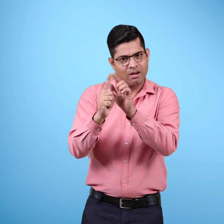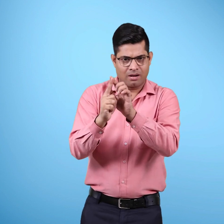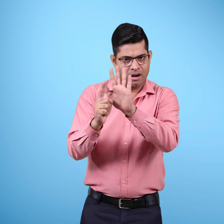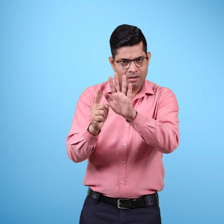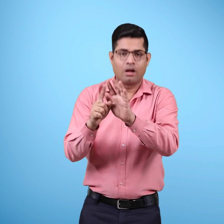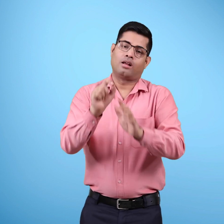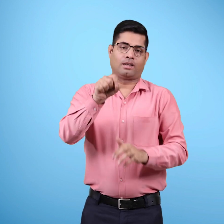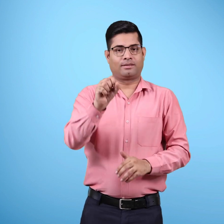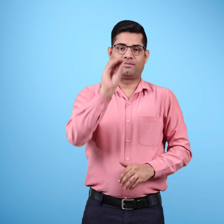yes.